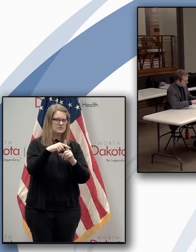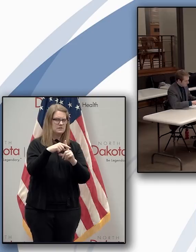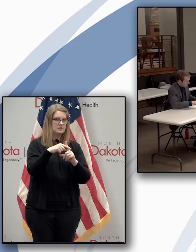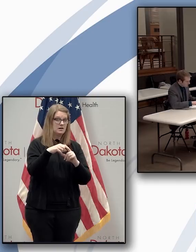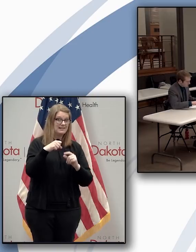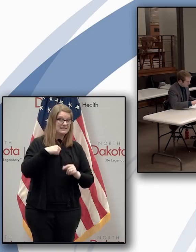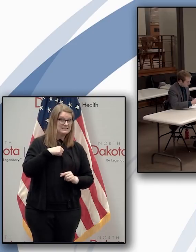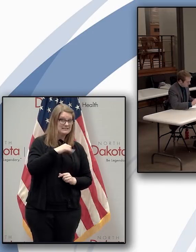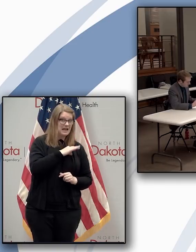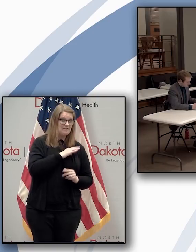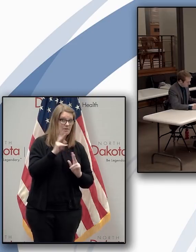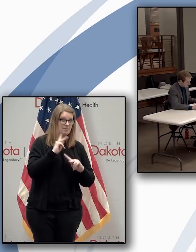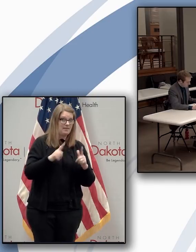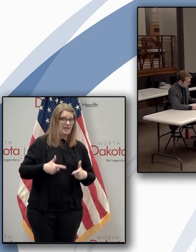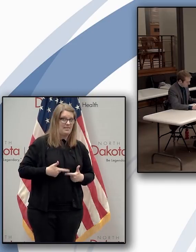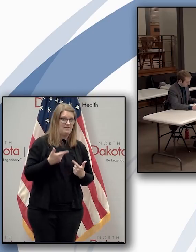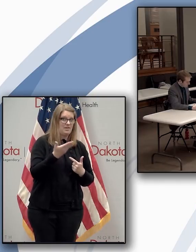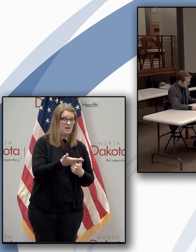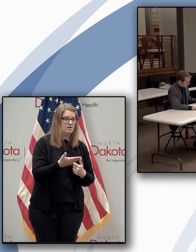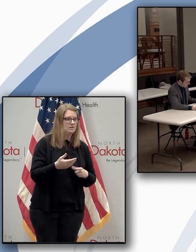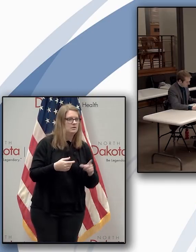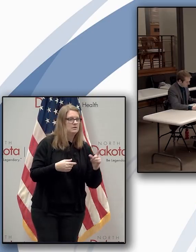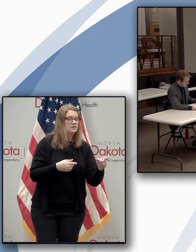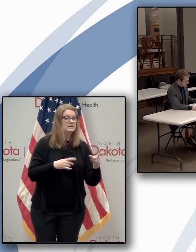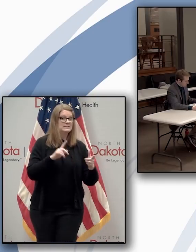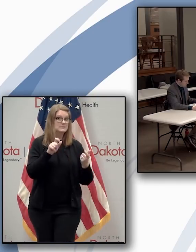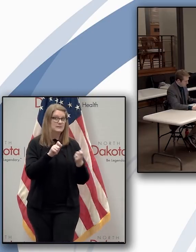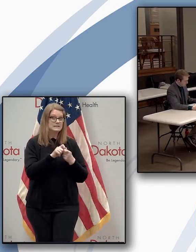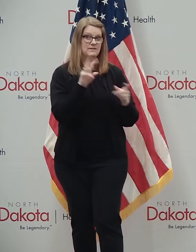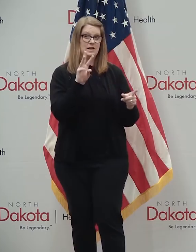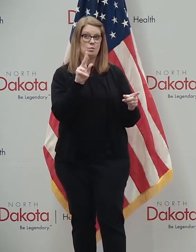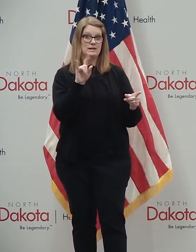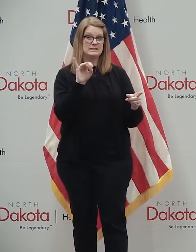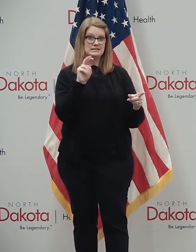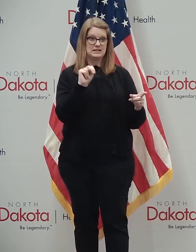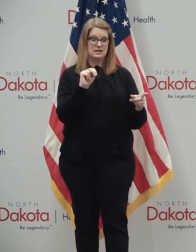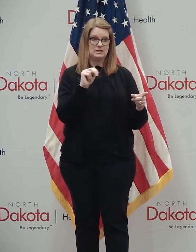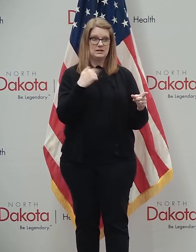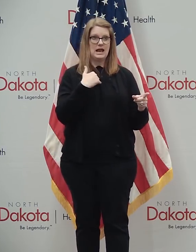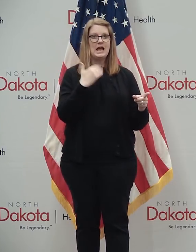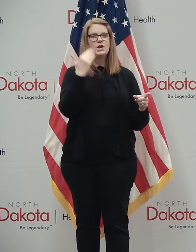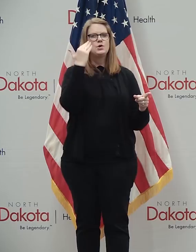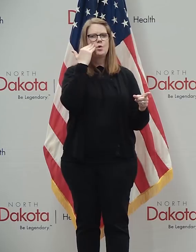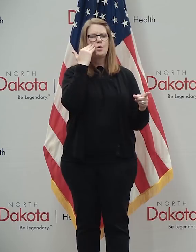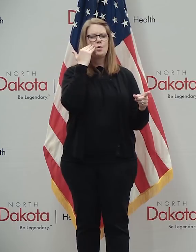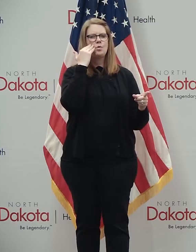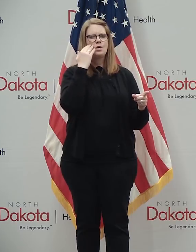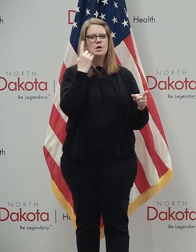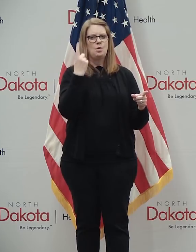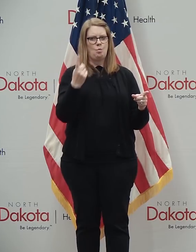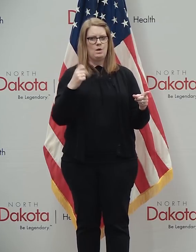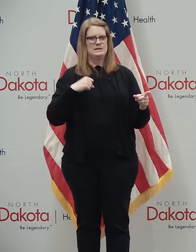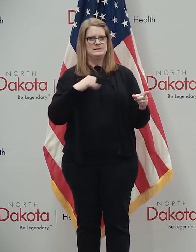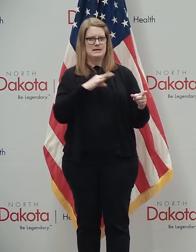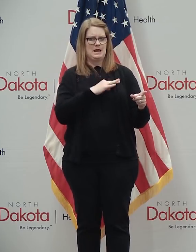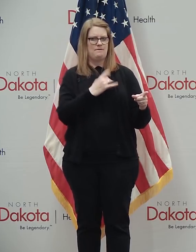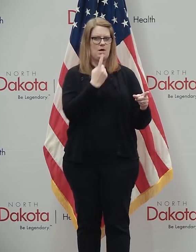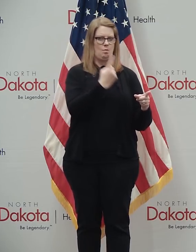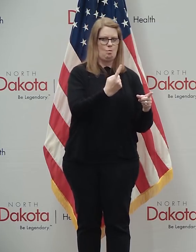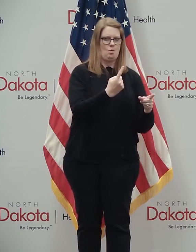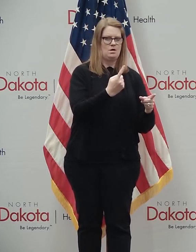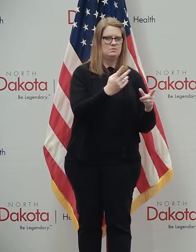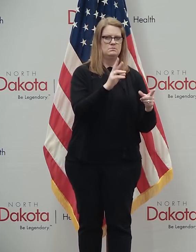those residents? Specifically in Williston, right now I know it is one staff and one resident.